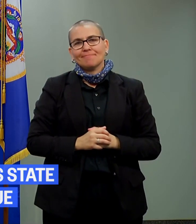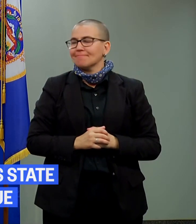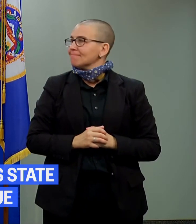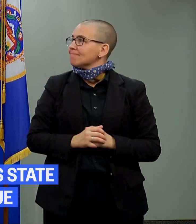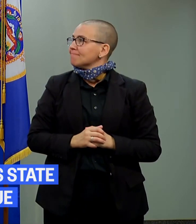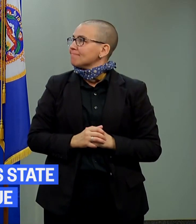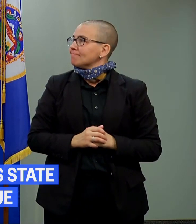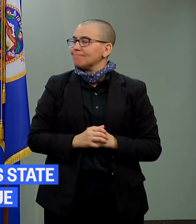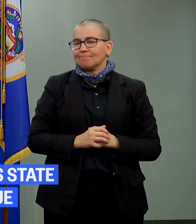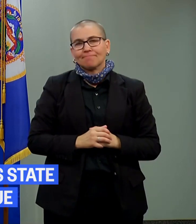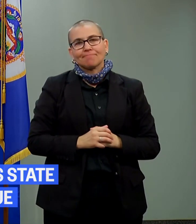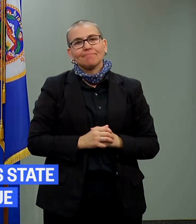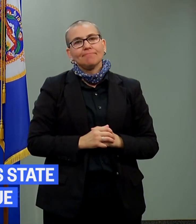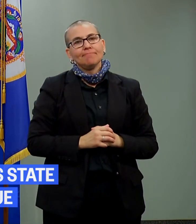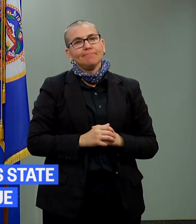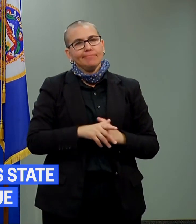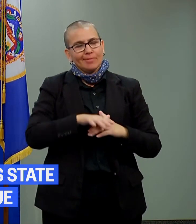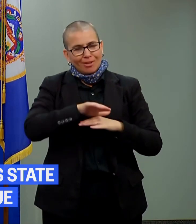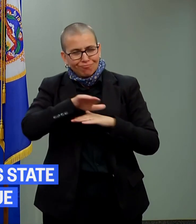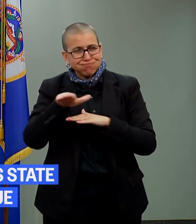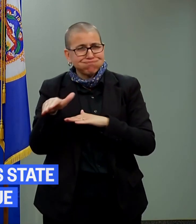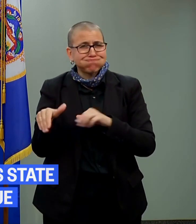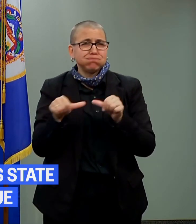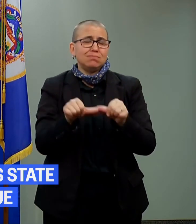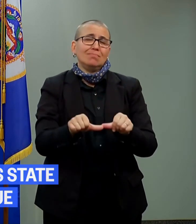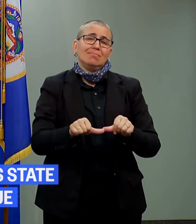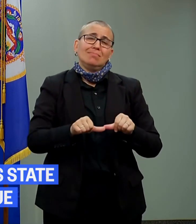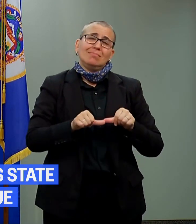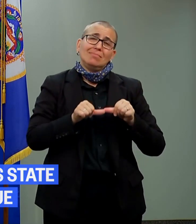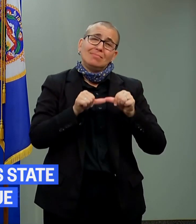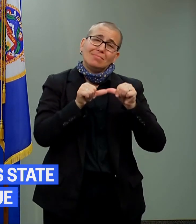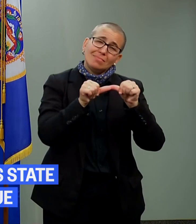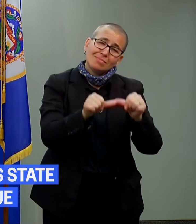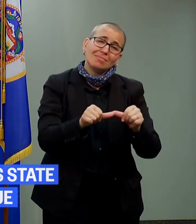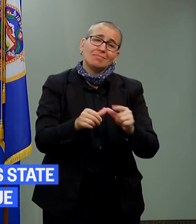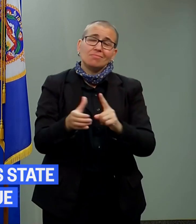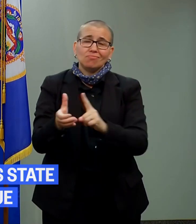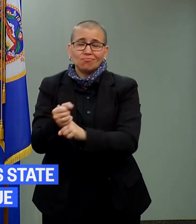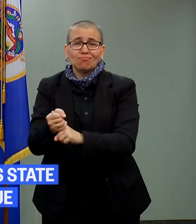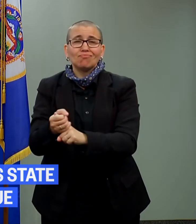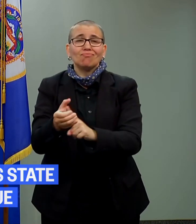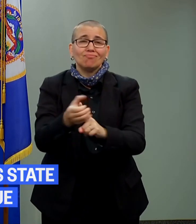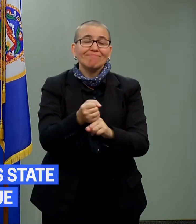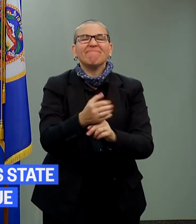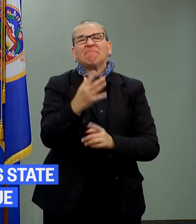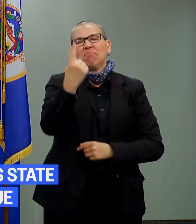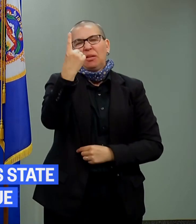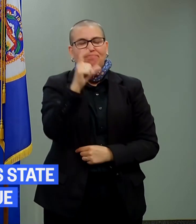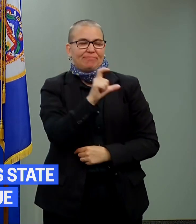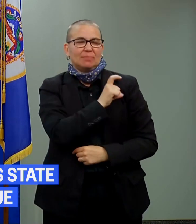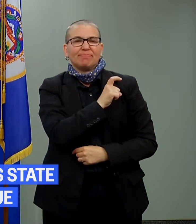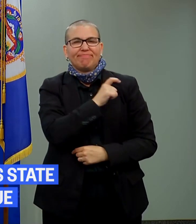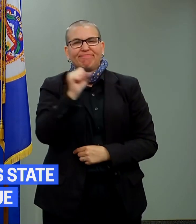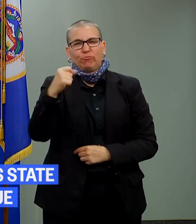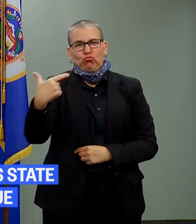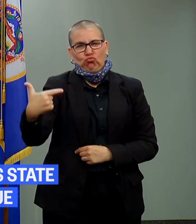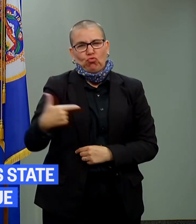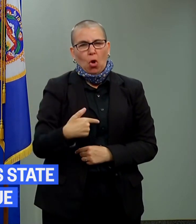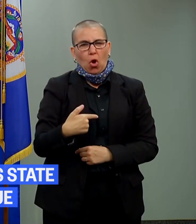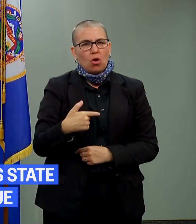Over the night, as I said, we had a significant number of arrests. We had one officer that was shot at. The officer was not